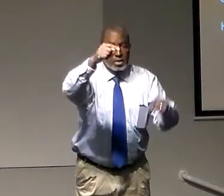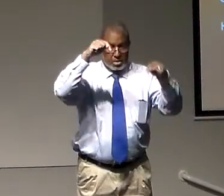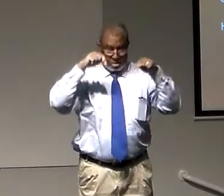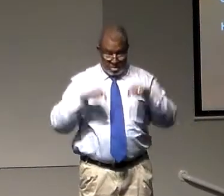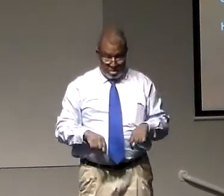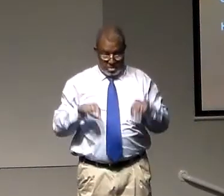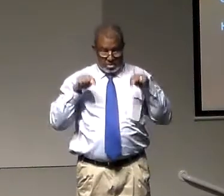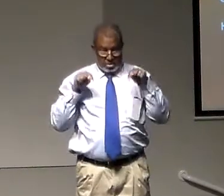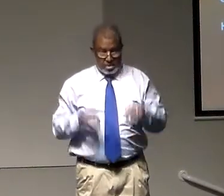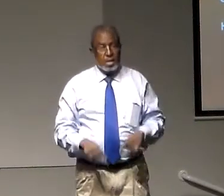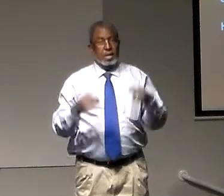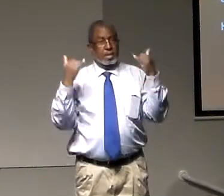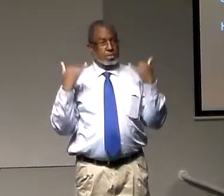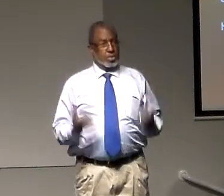Tomorrow, today,